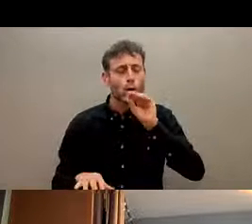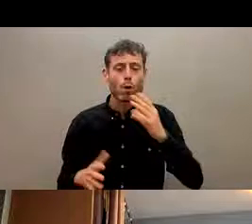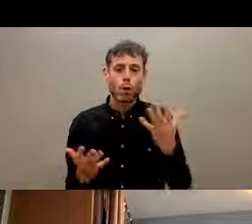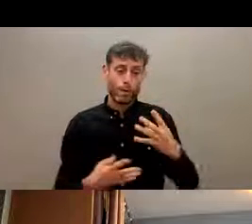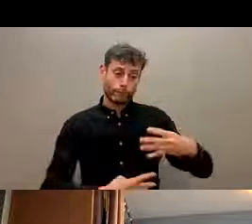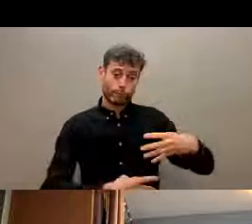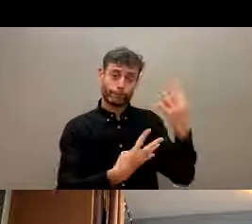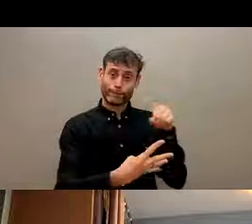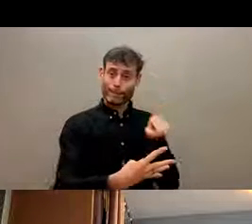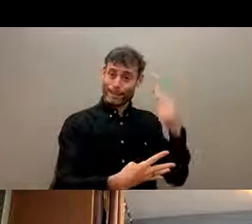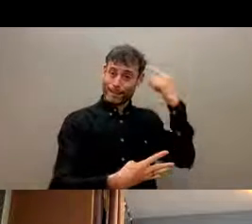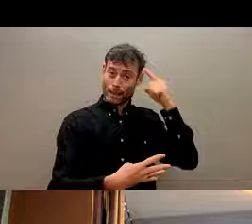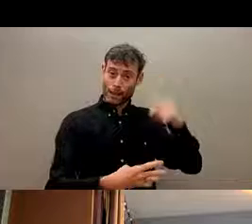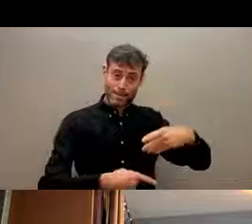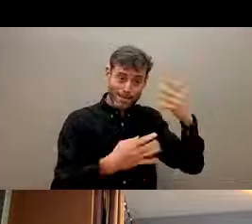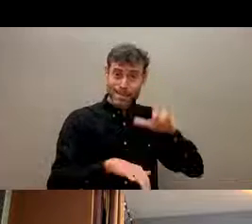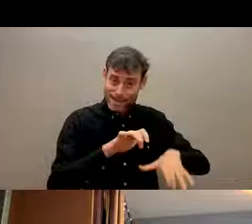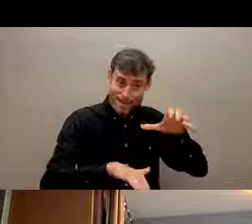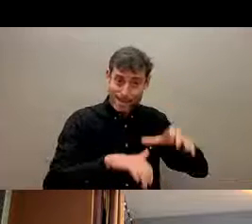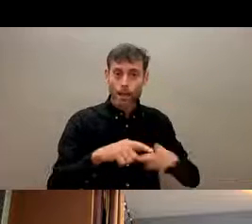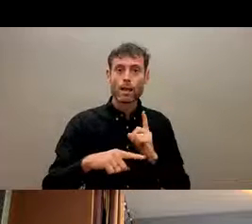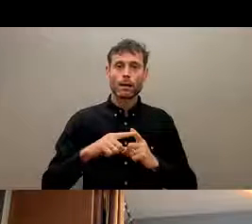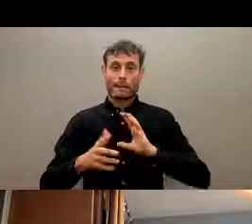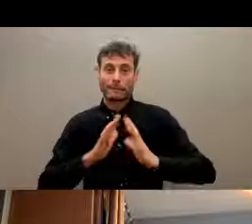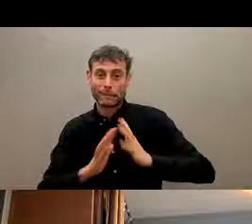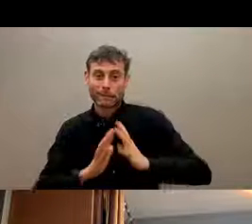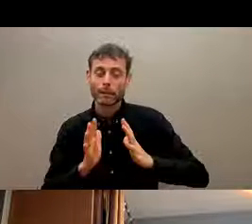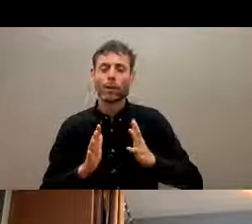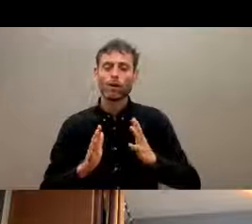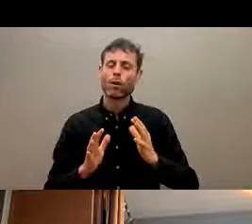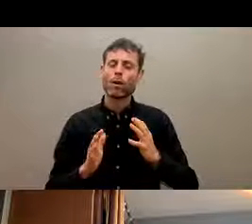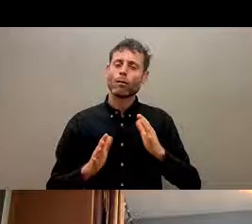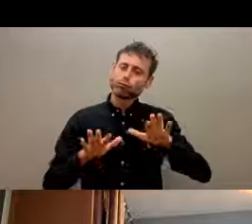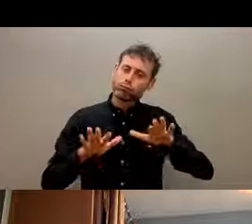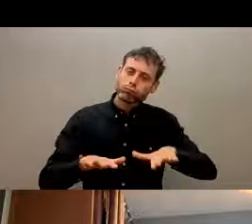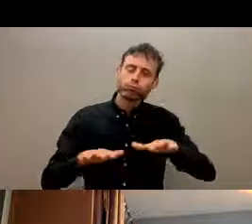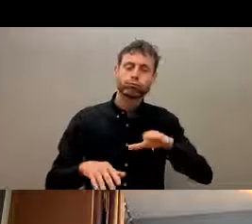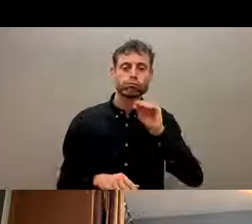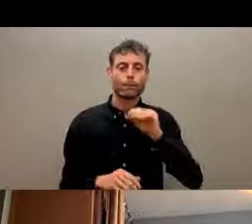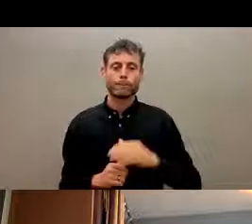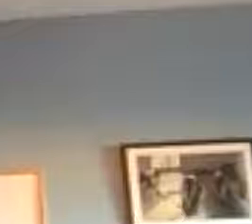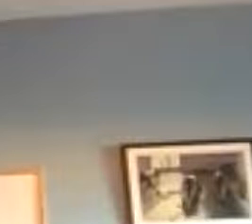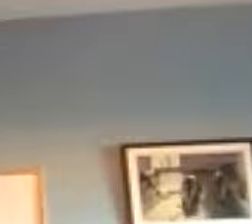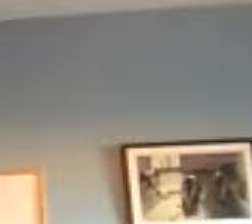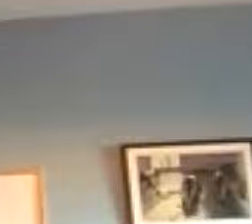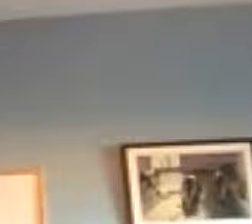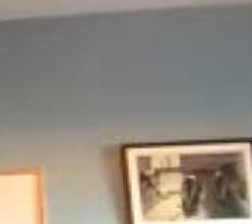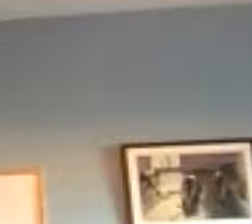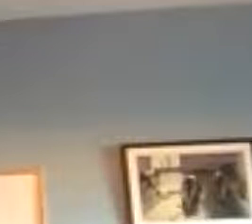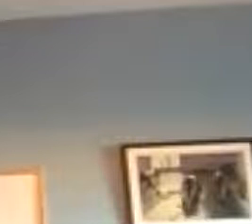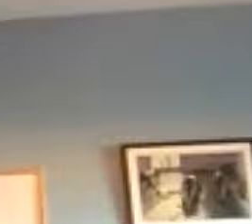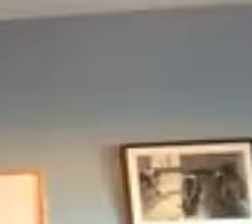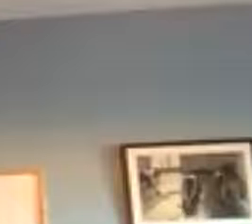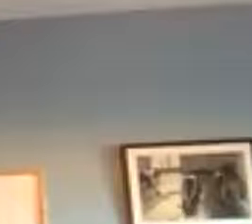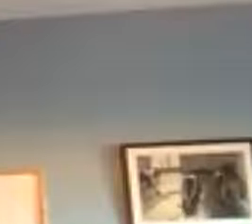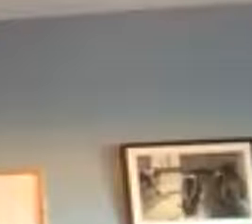with you. And I think that's it from me. We can start the first session, which is